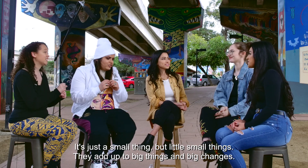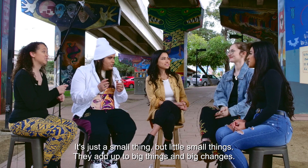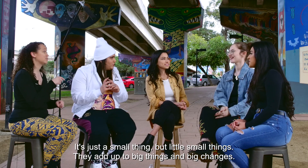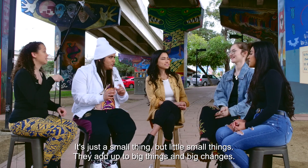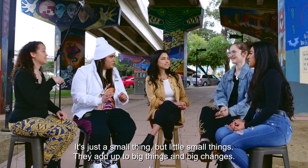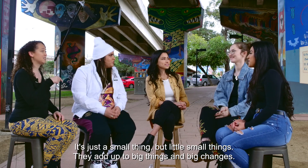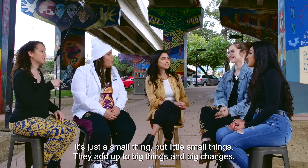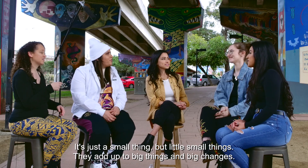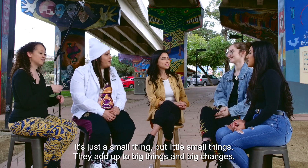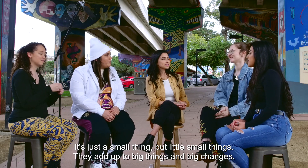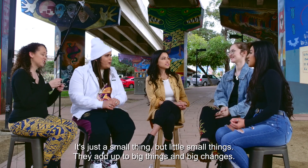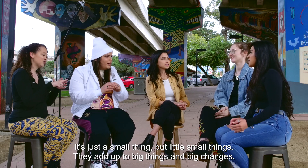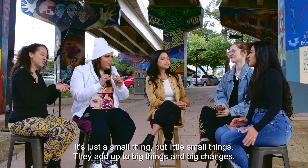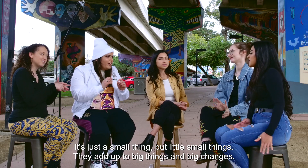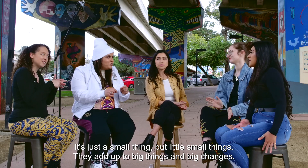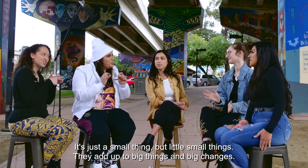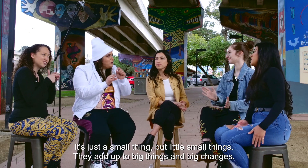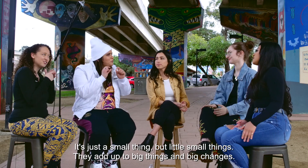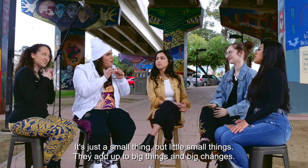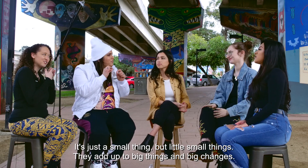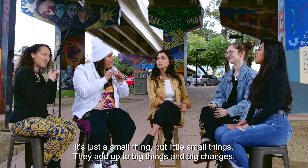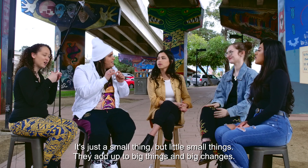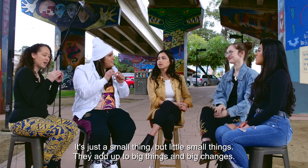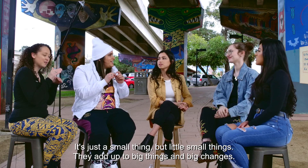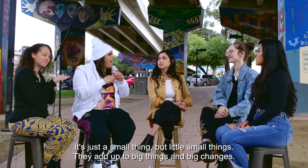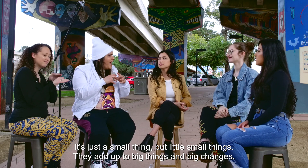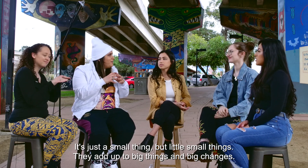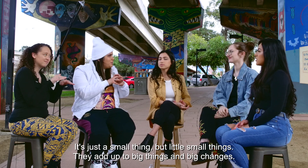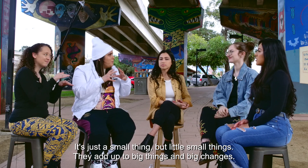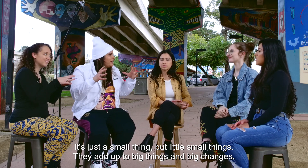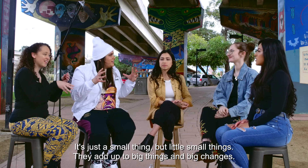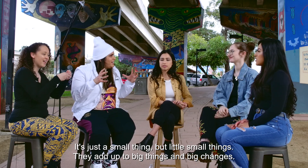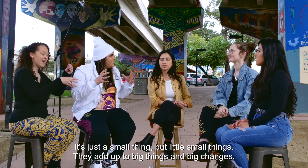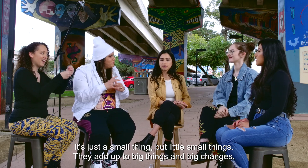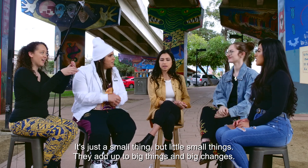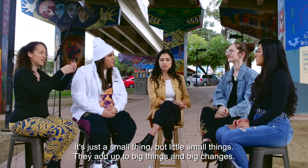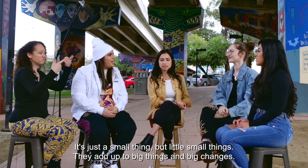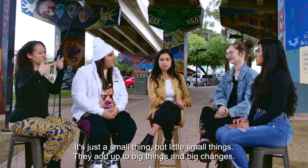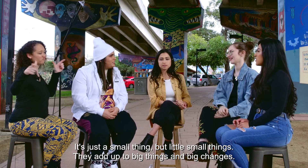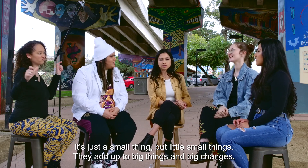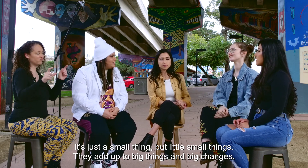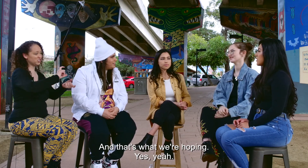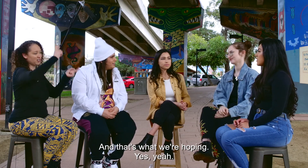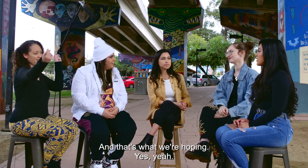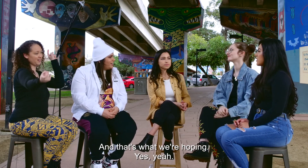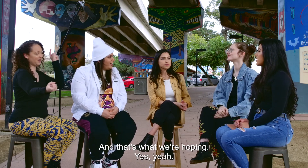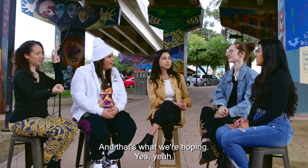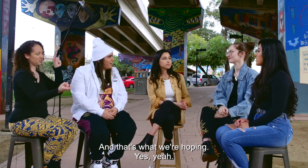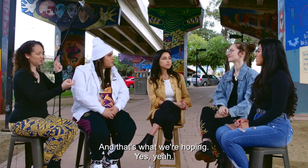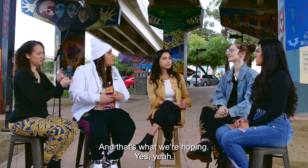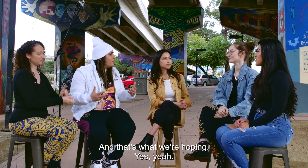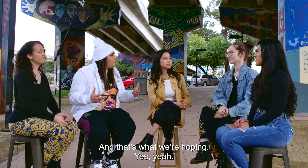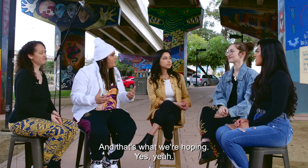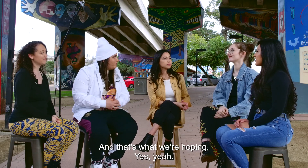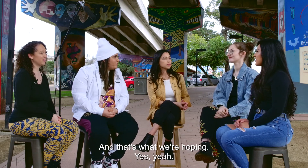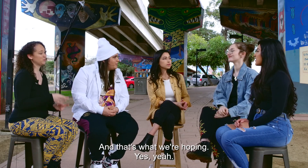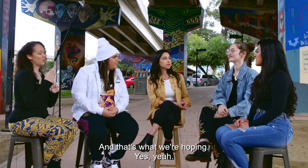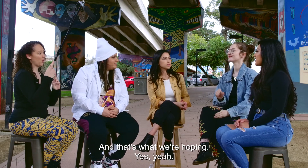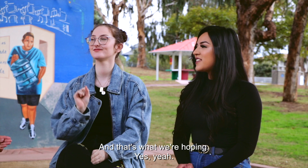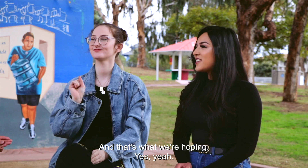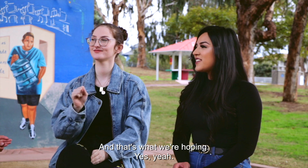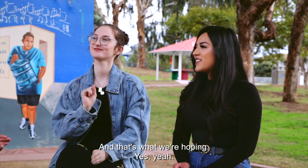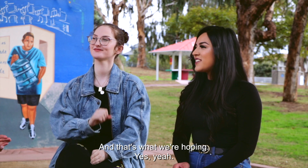It's just a small thing, but little small things, they add up to big things and big changes. And that's what we're hoping